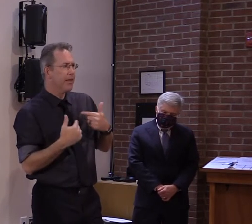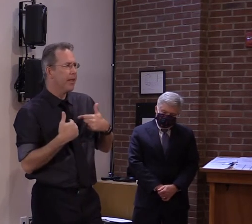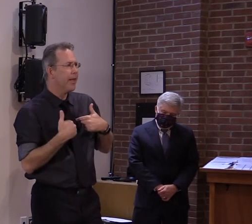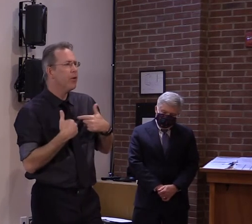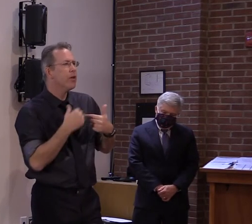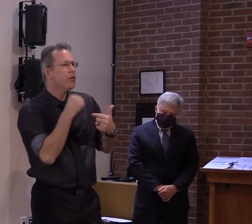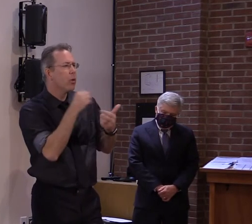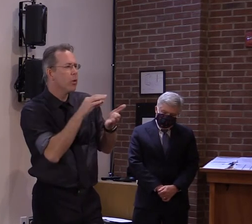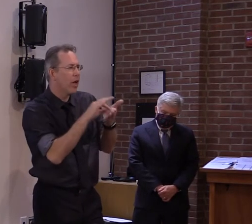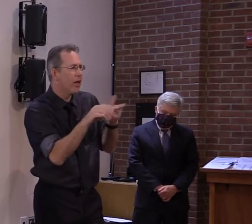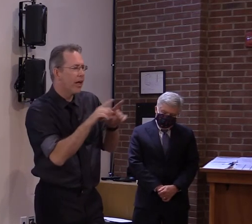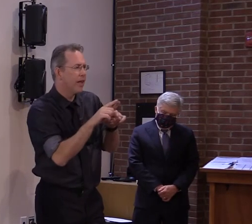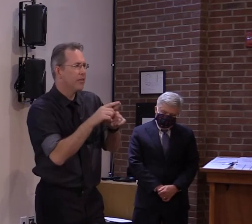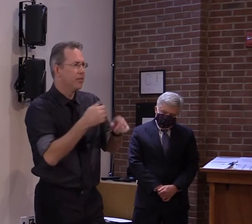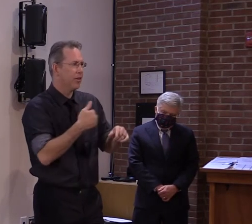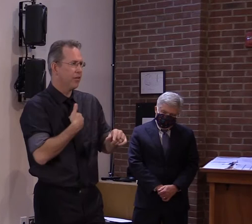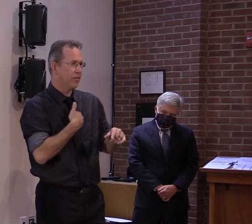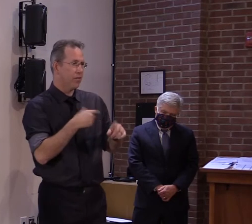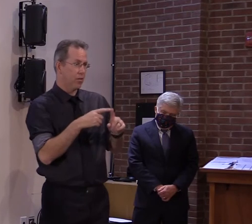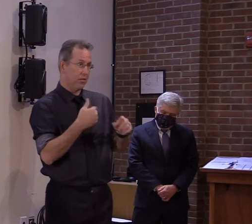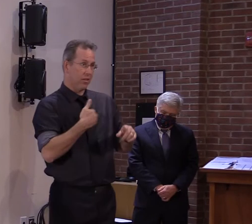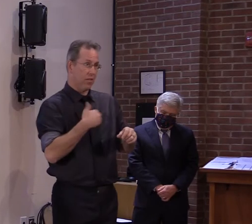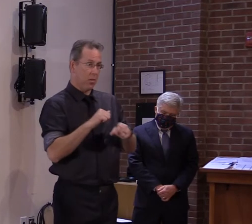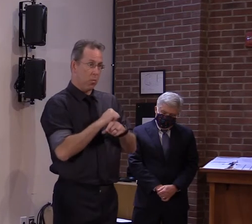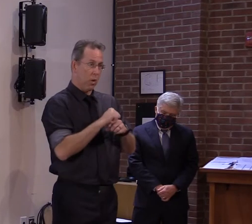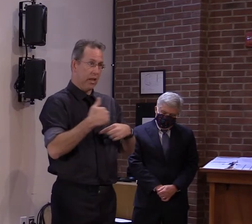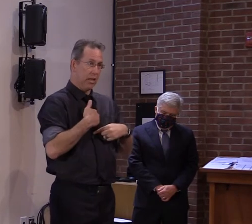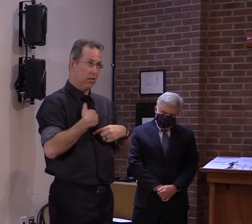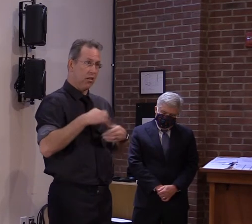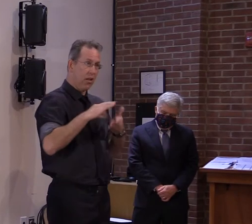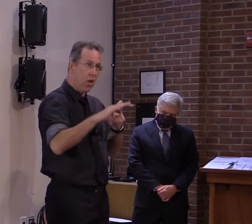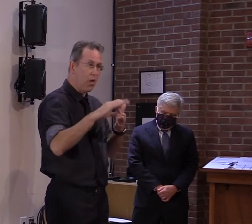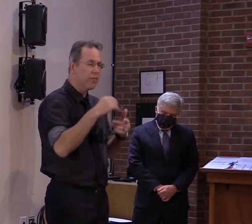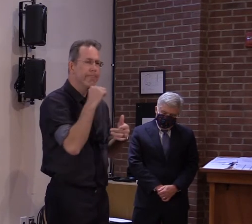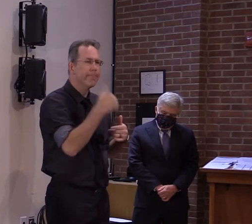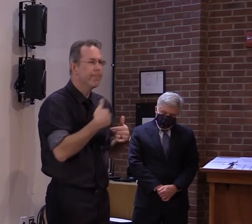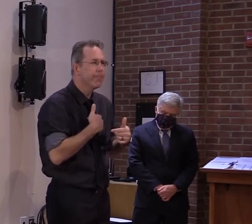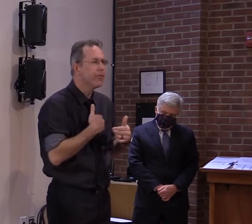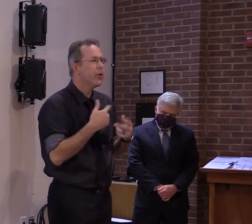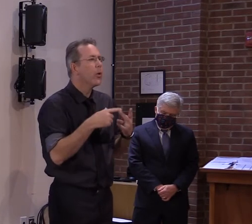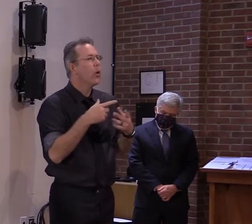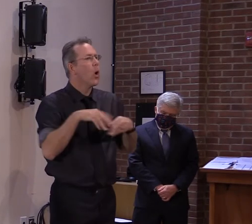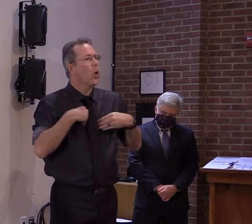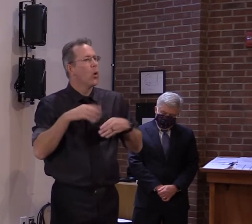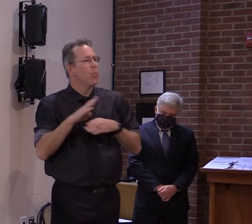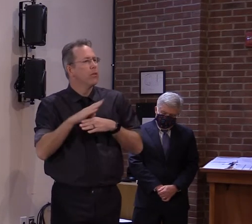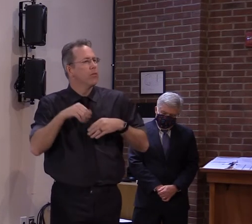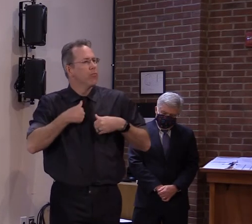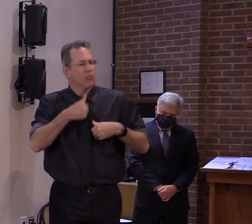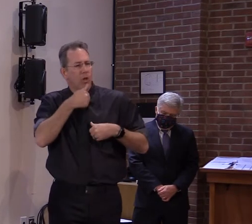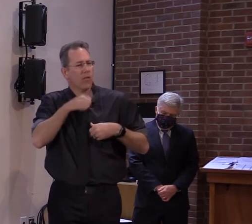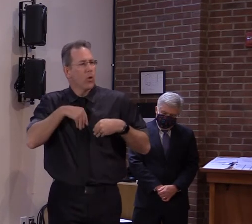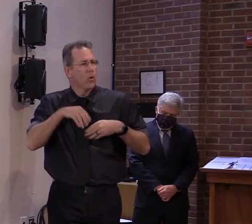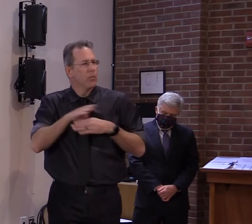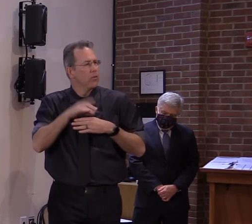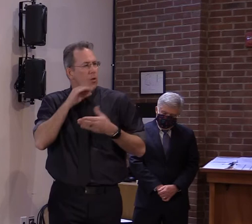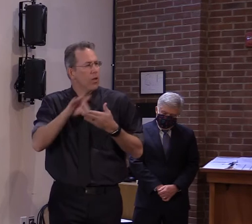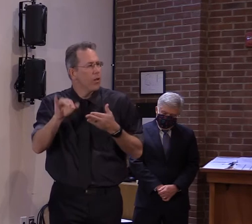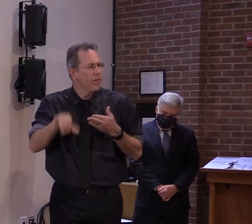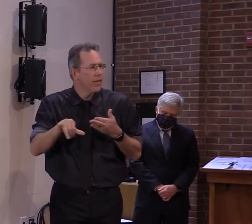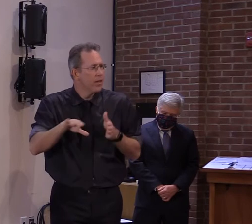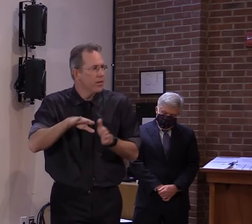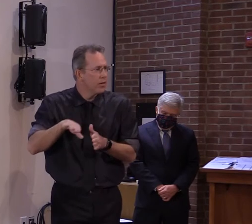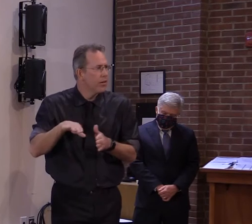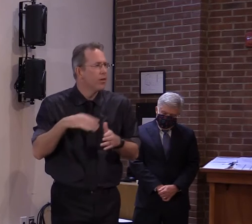self-employed, independent contractor, sole proprietor when we're calculating the insured unemployment rate.